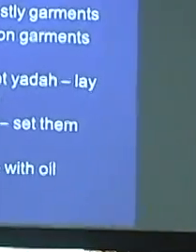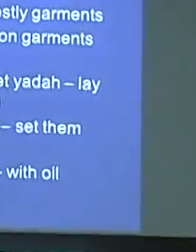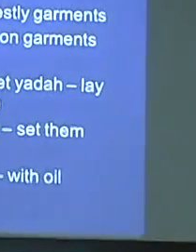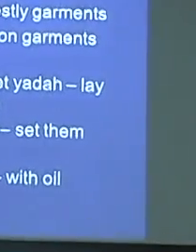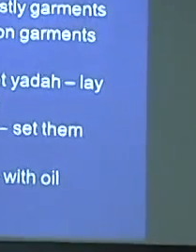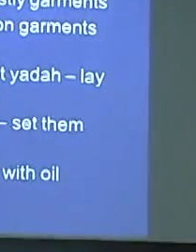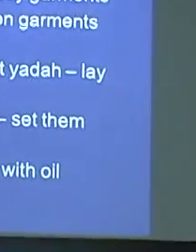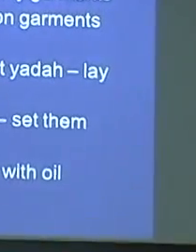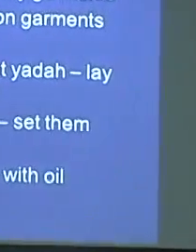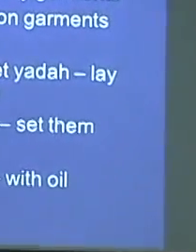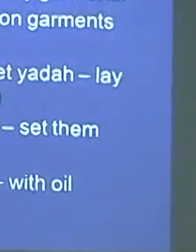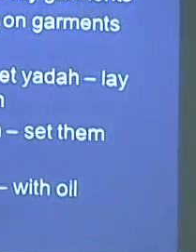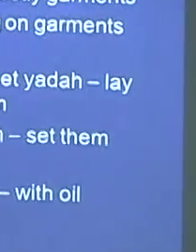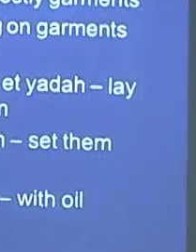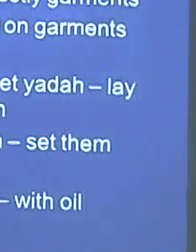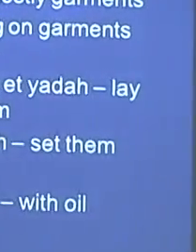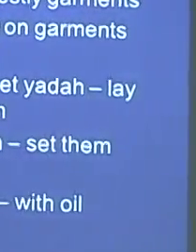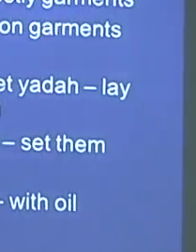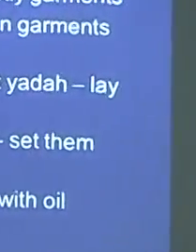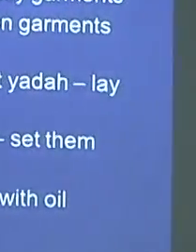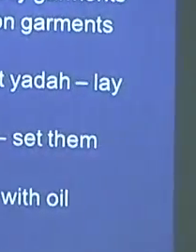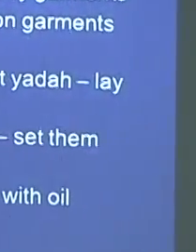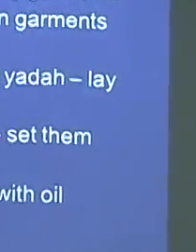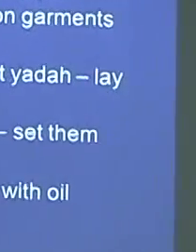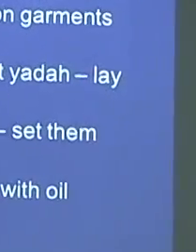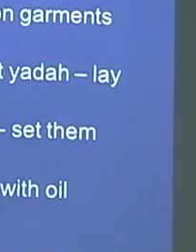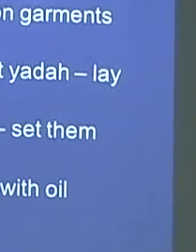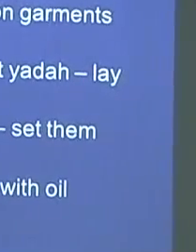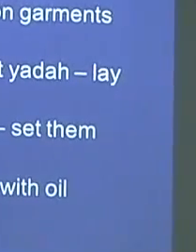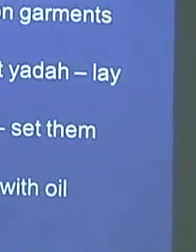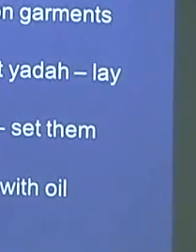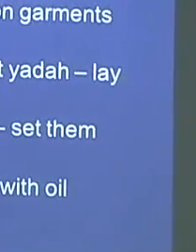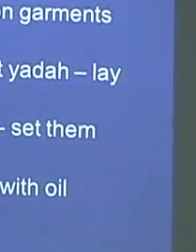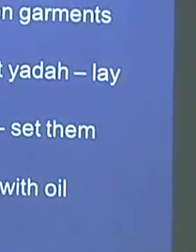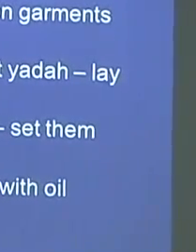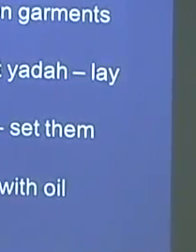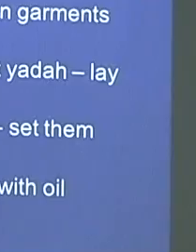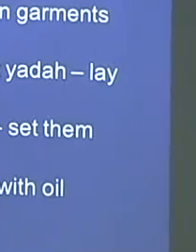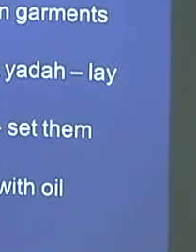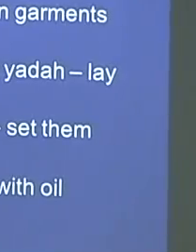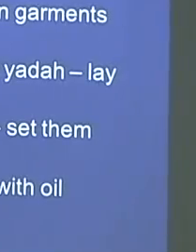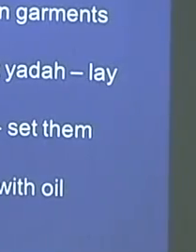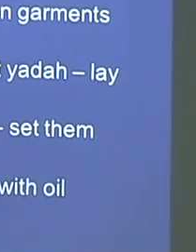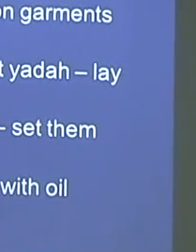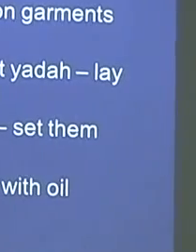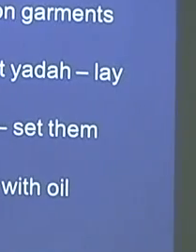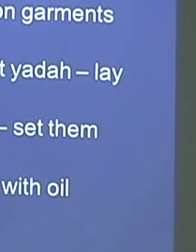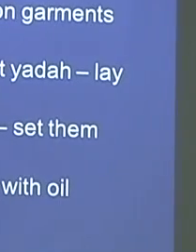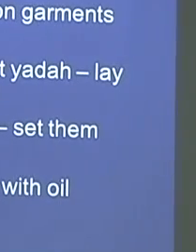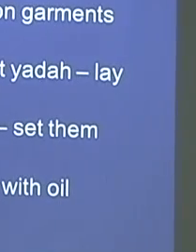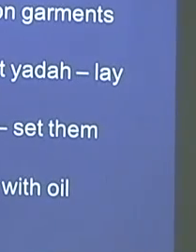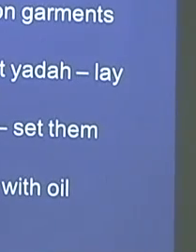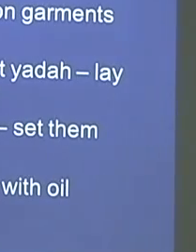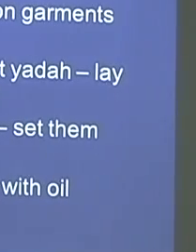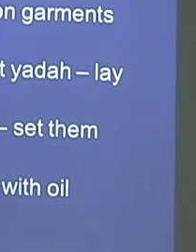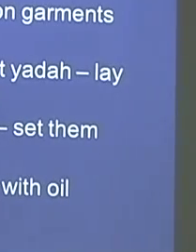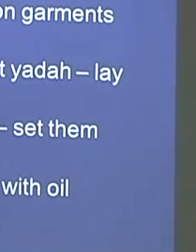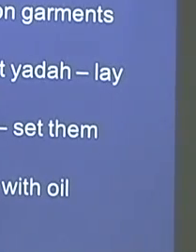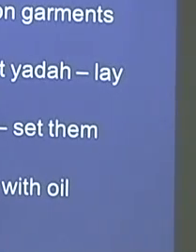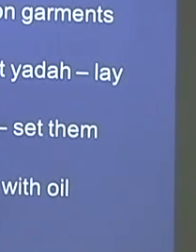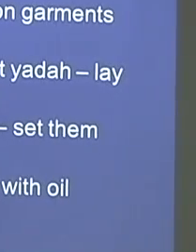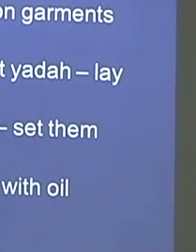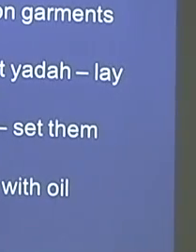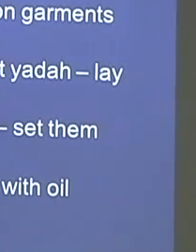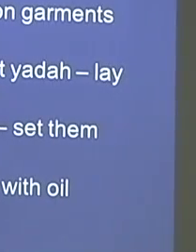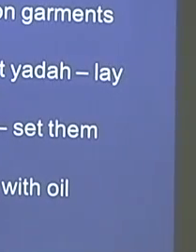to be born into the line of Aaron. They had to be descendants of Aaron, his sons and his grandsons, and so on.